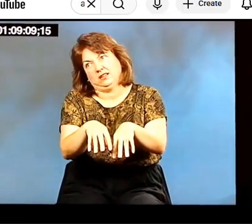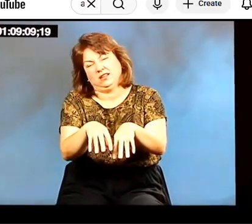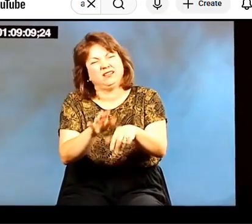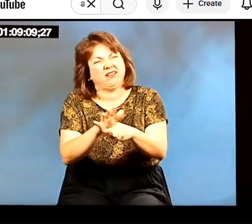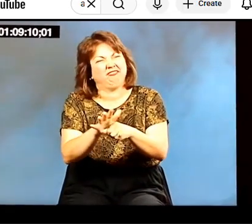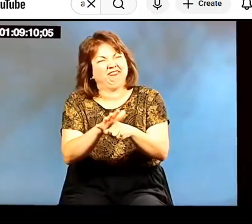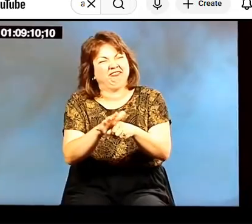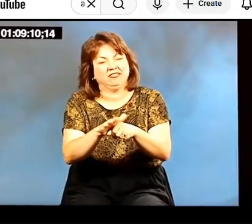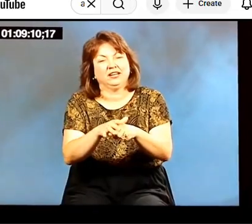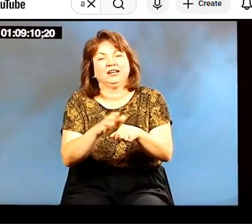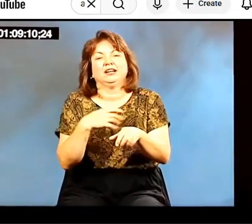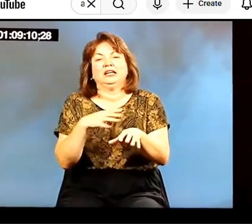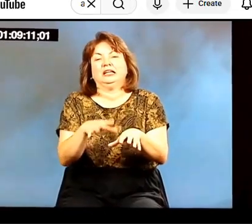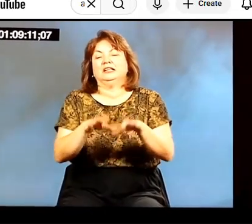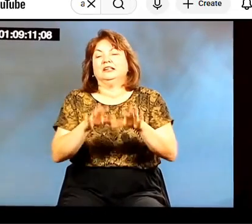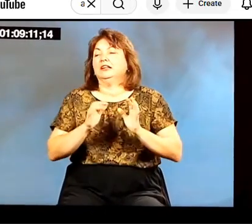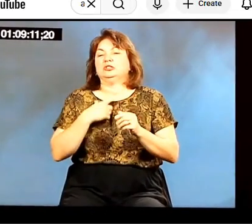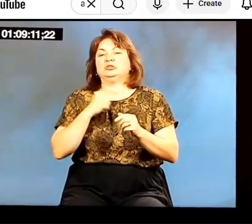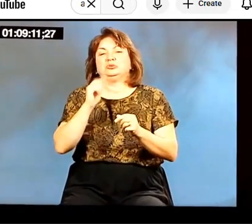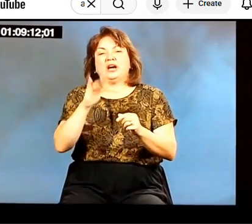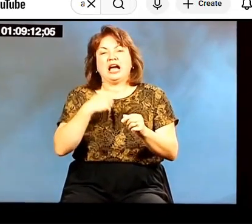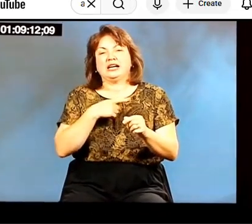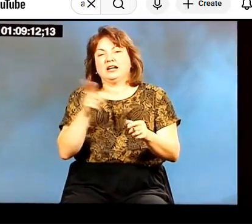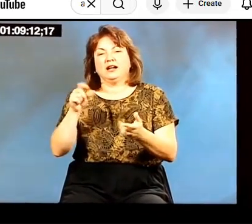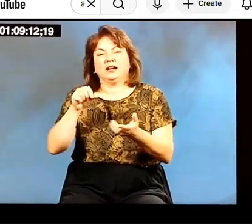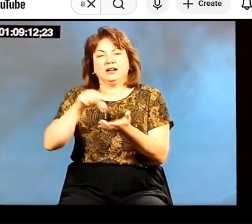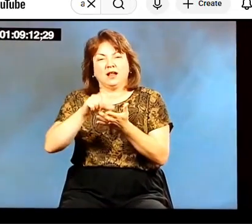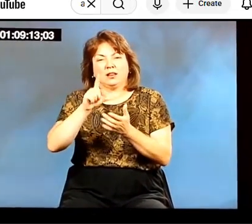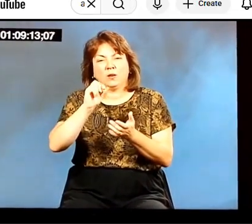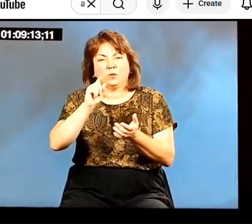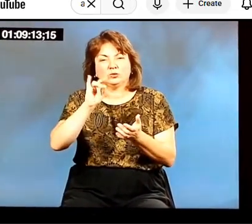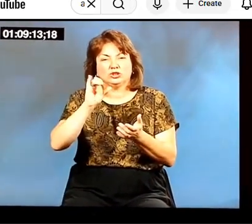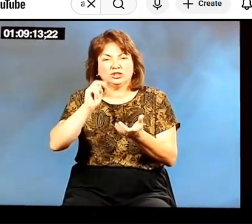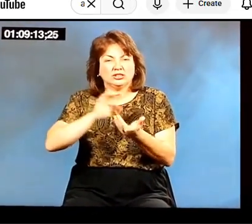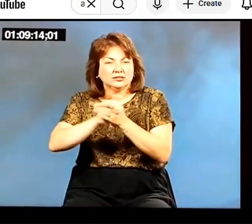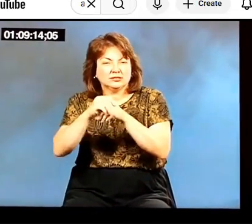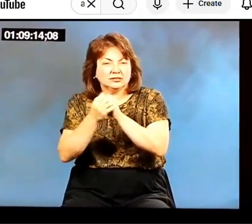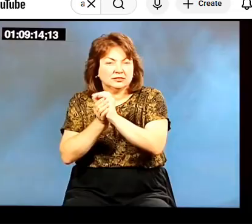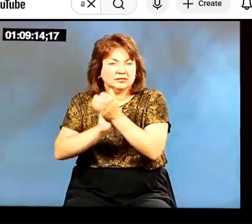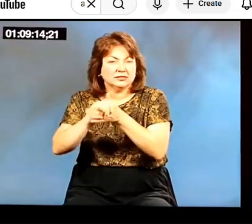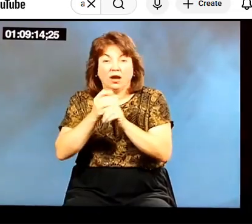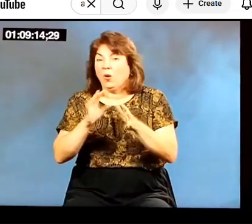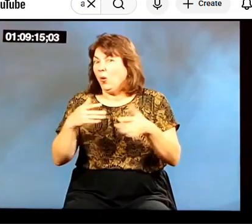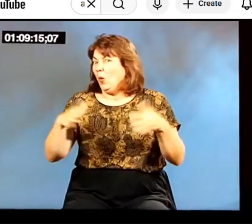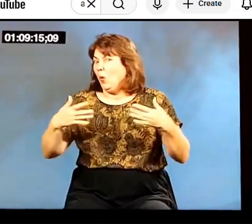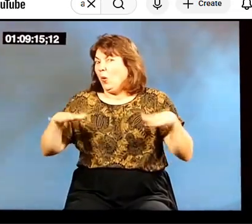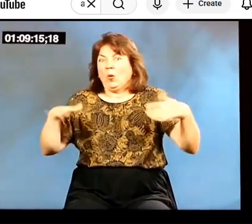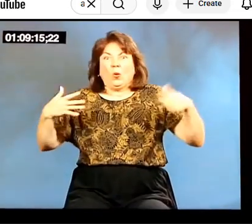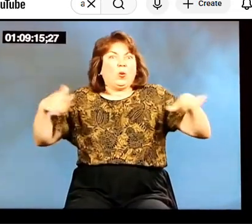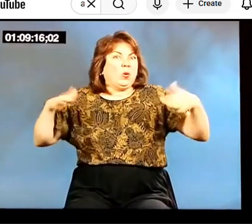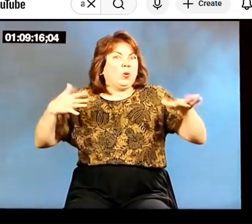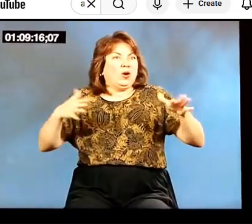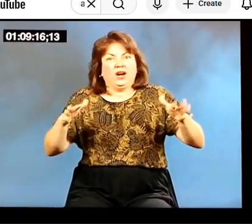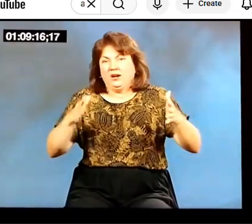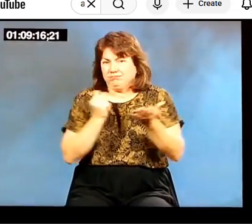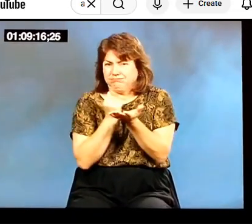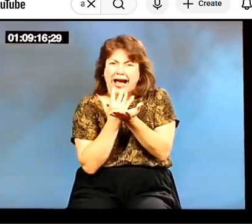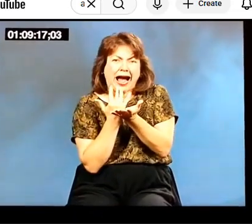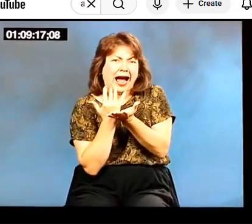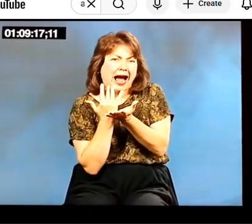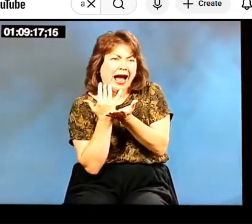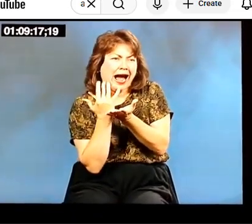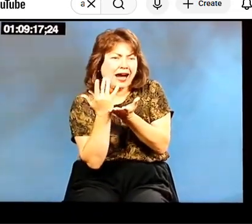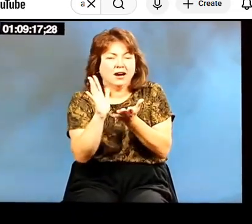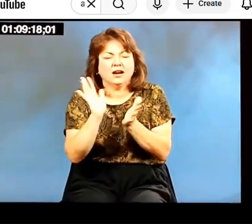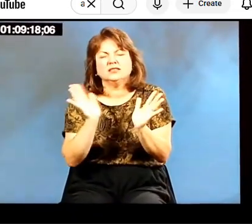an hour later, I was still there bored. And I was like, you know what? I think that's enough. So I went back to wash